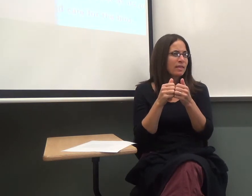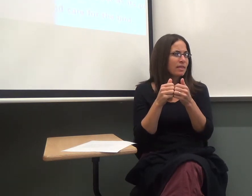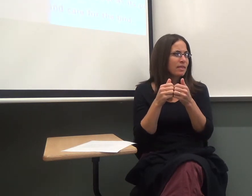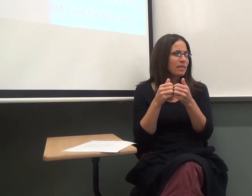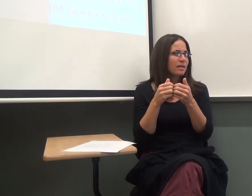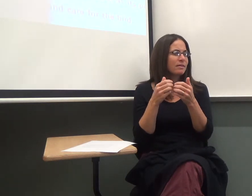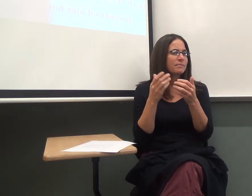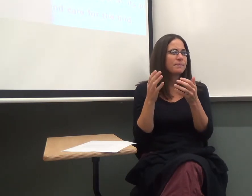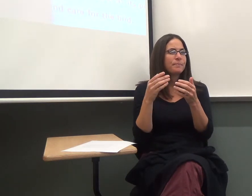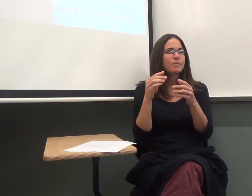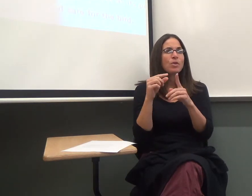the word